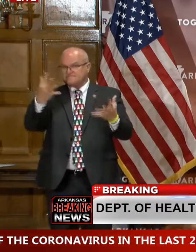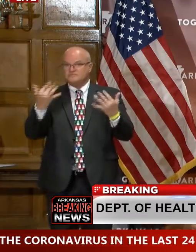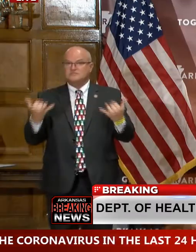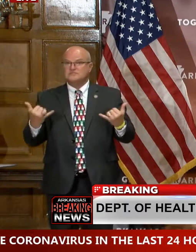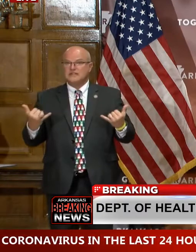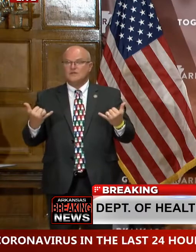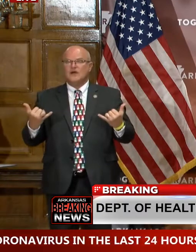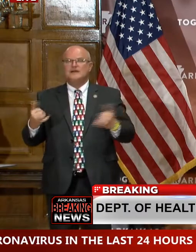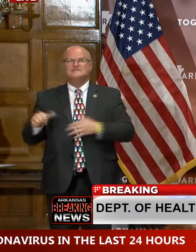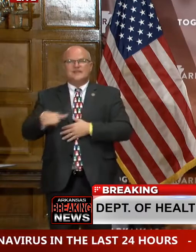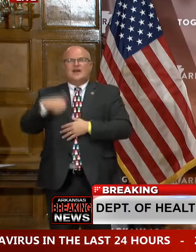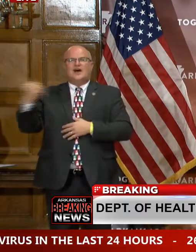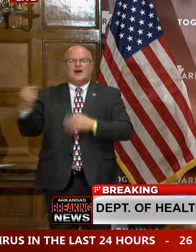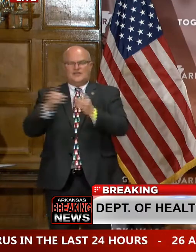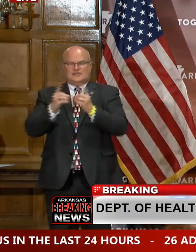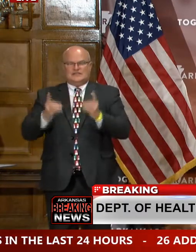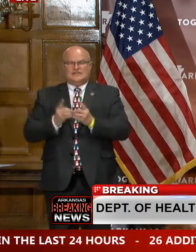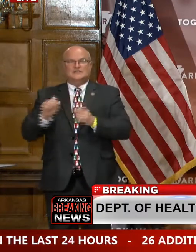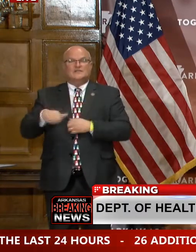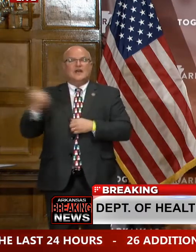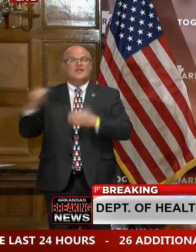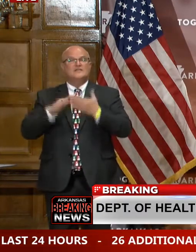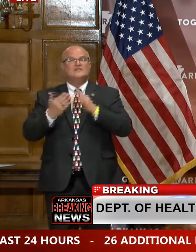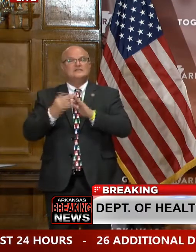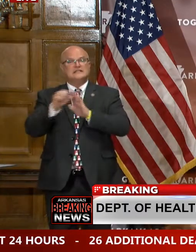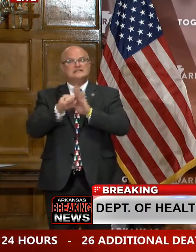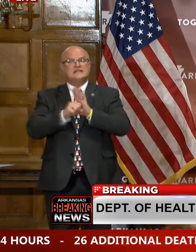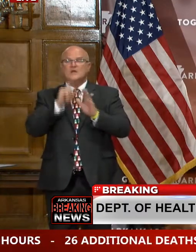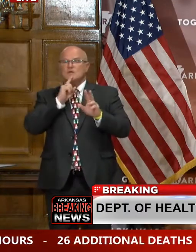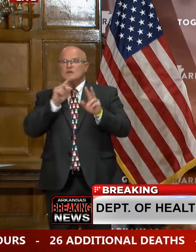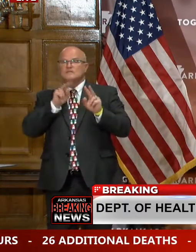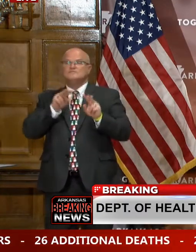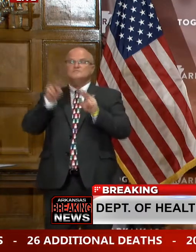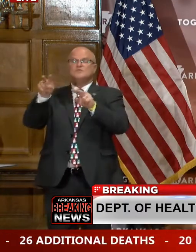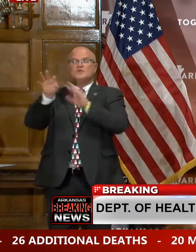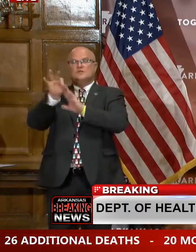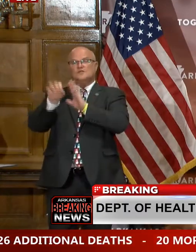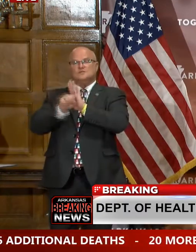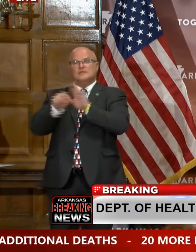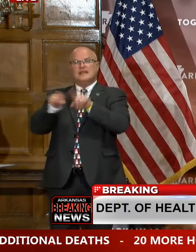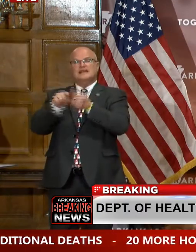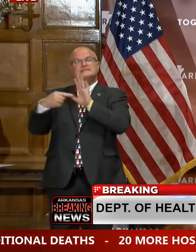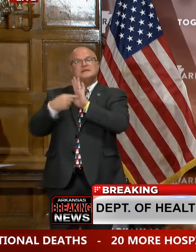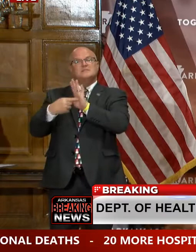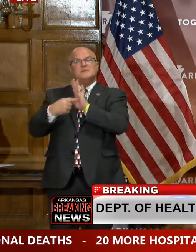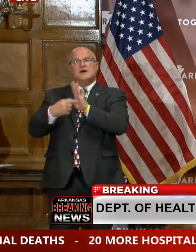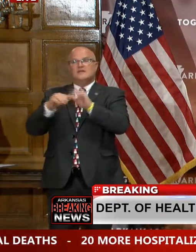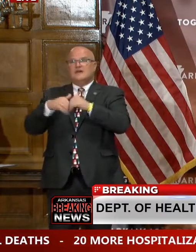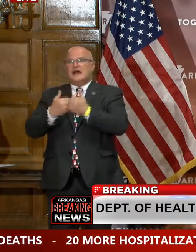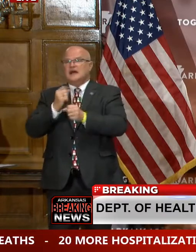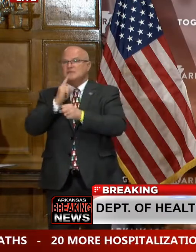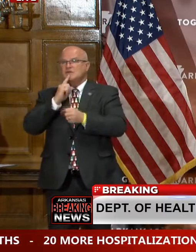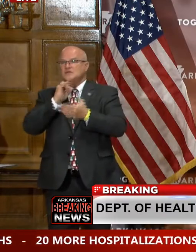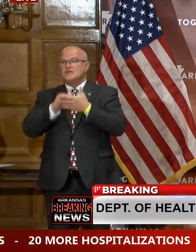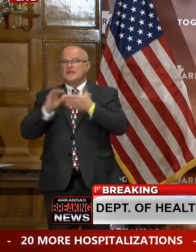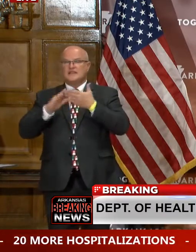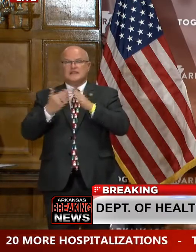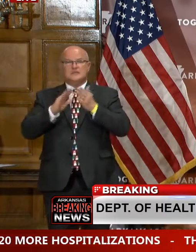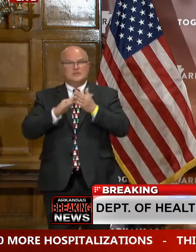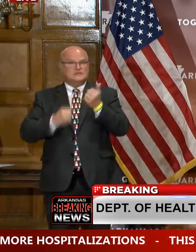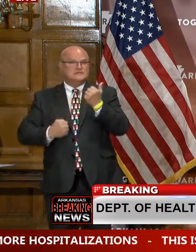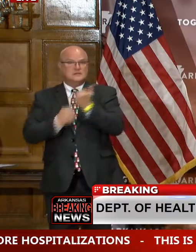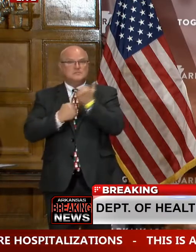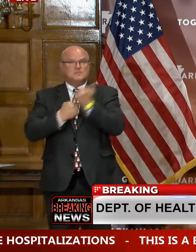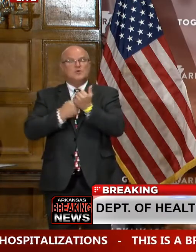I think other districts and other cities in the state can really look to Fort Smith as a model of how to make sure the community is behind